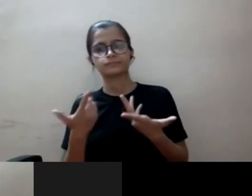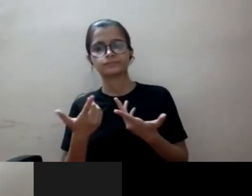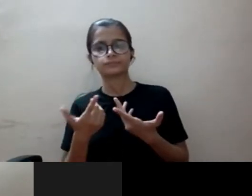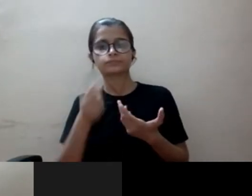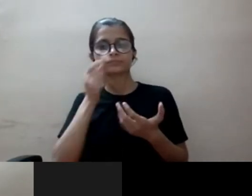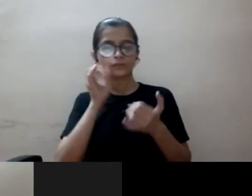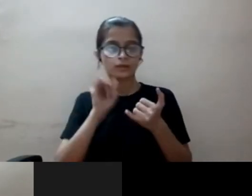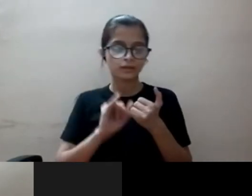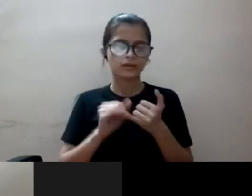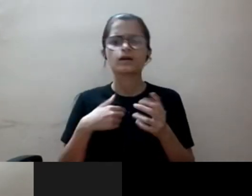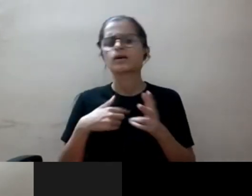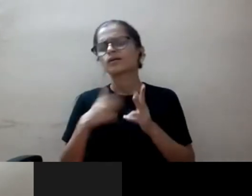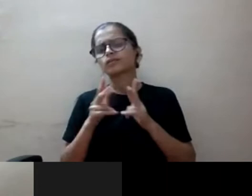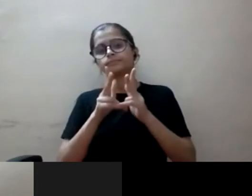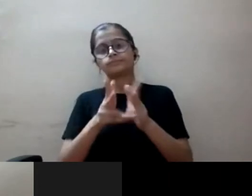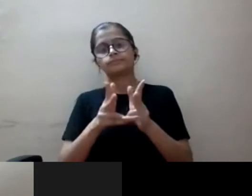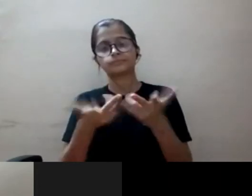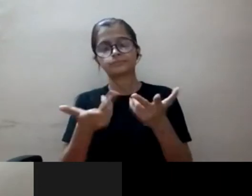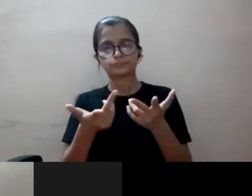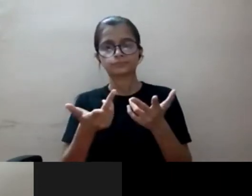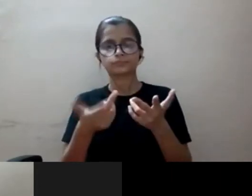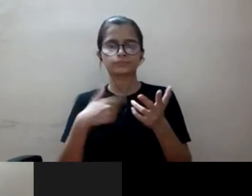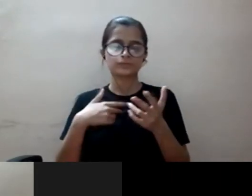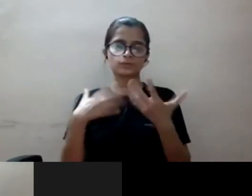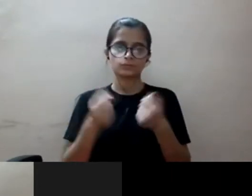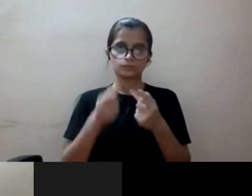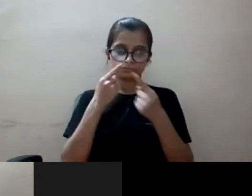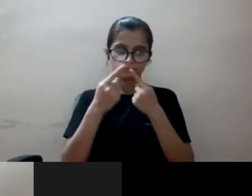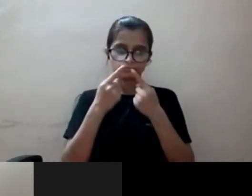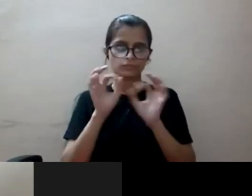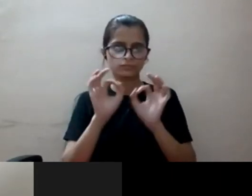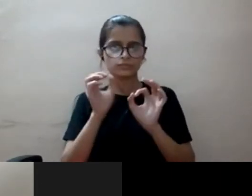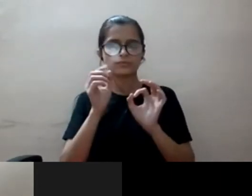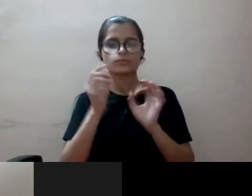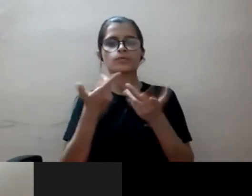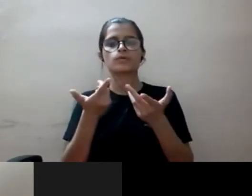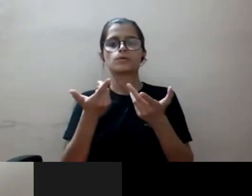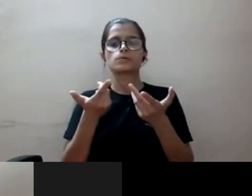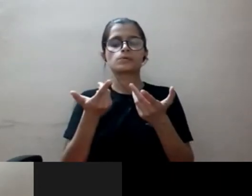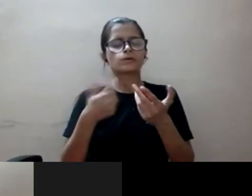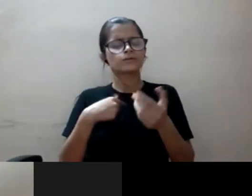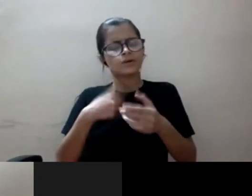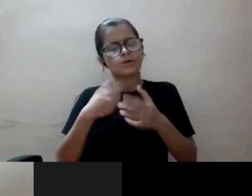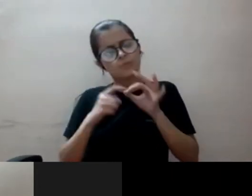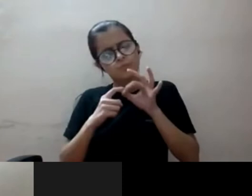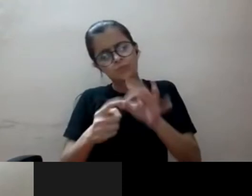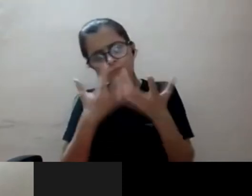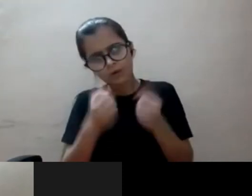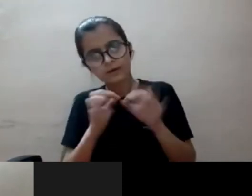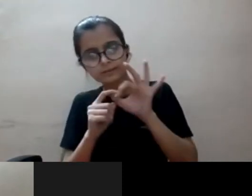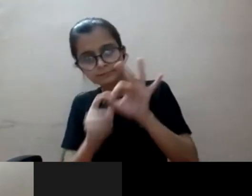Professor Kuusisto, I've been looking forward to this talk, and I want to thank Somesh also for having you over. I just want to ask you before